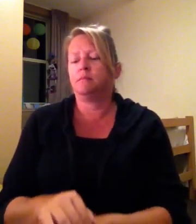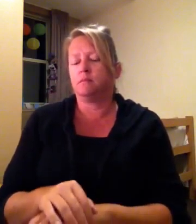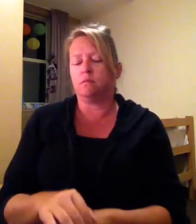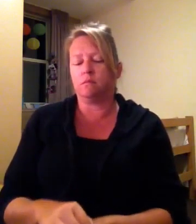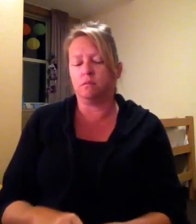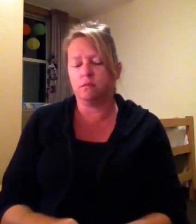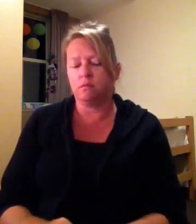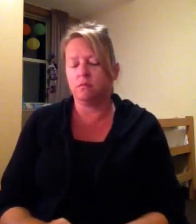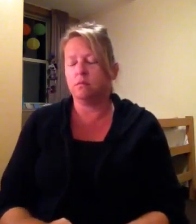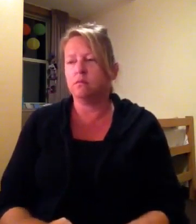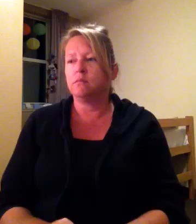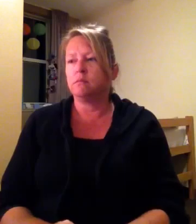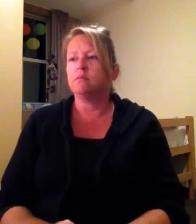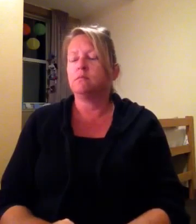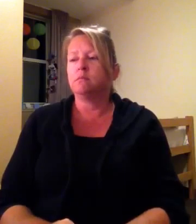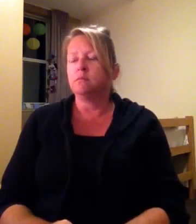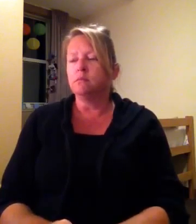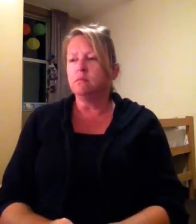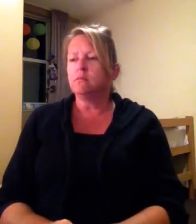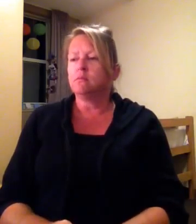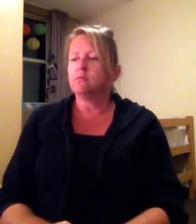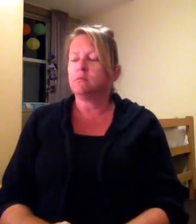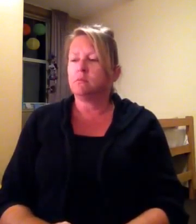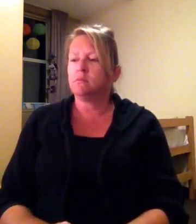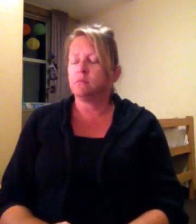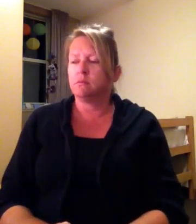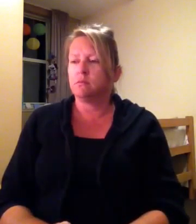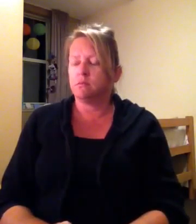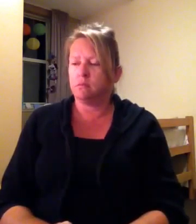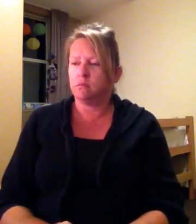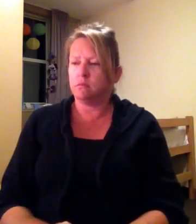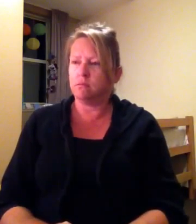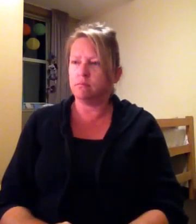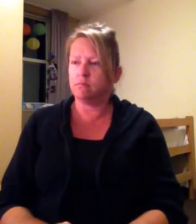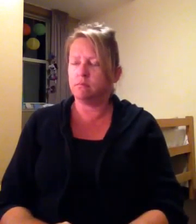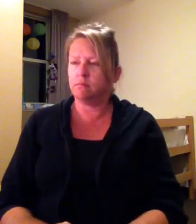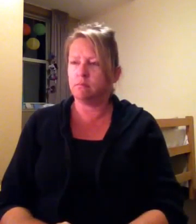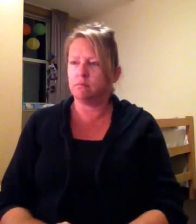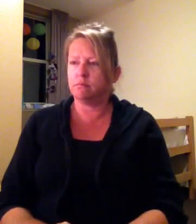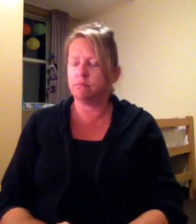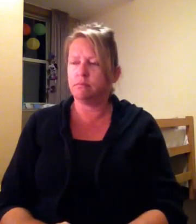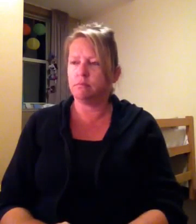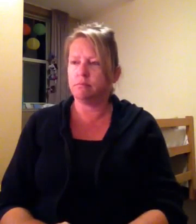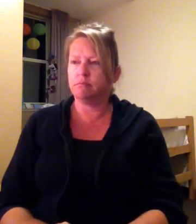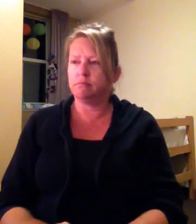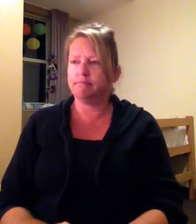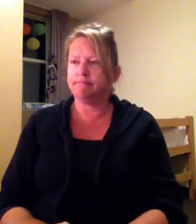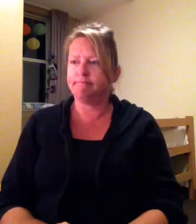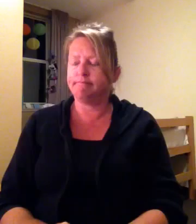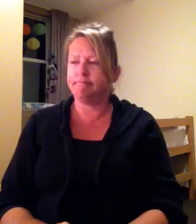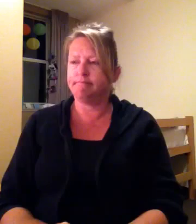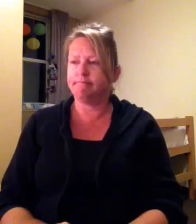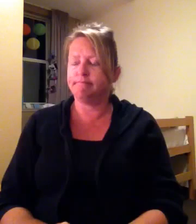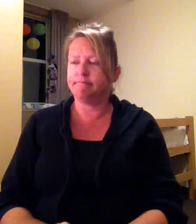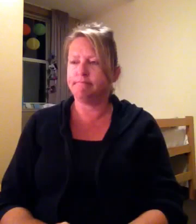It's kind of housed under the art department. But some of those courses meet the requirements for your general ed